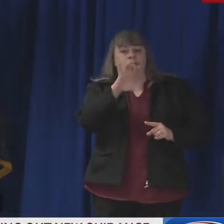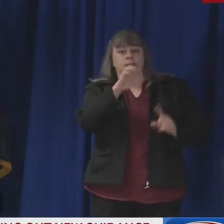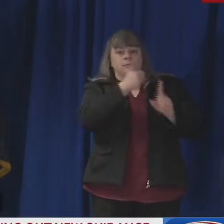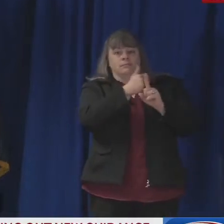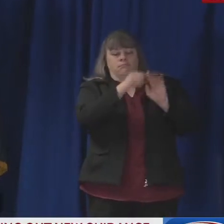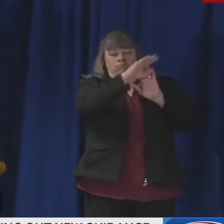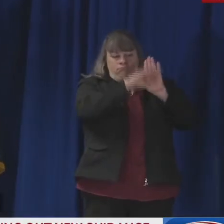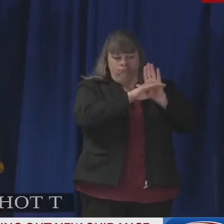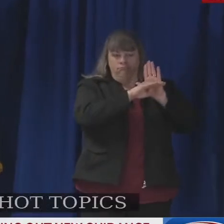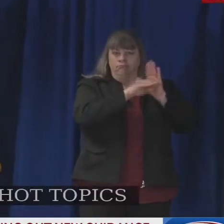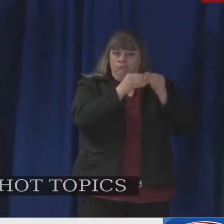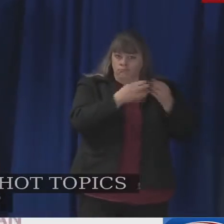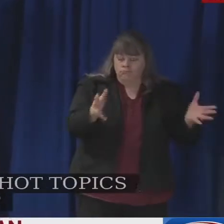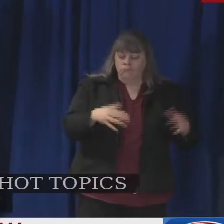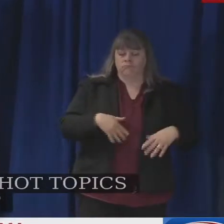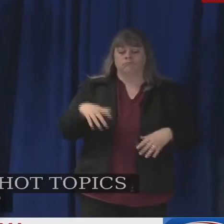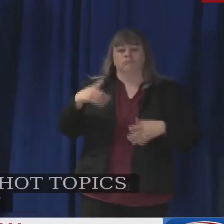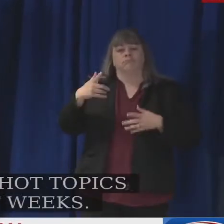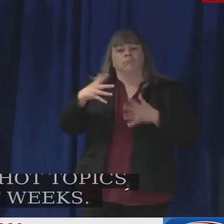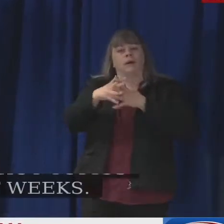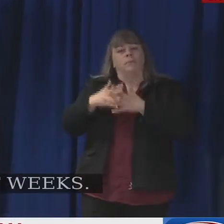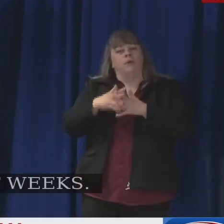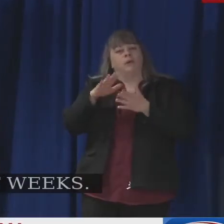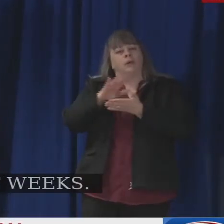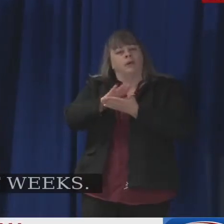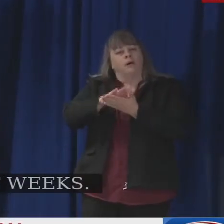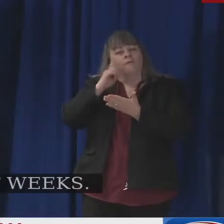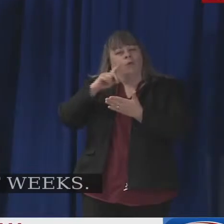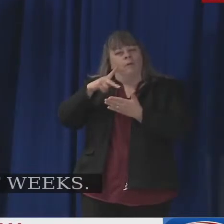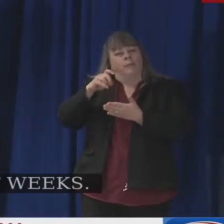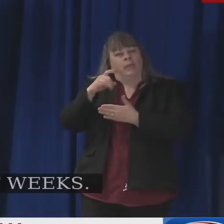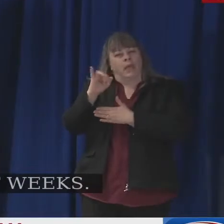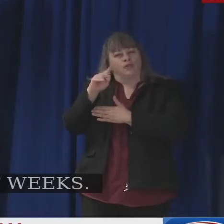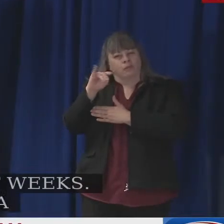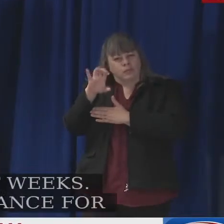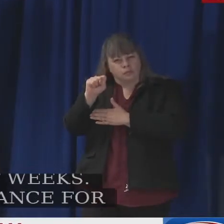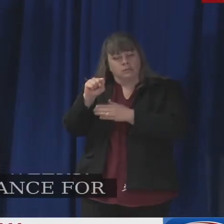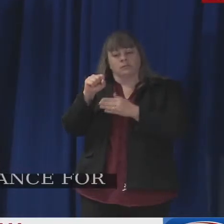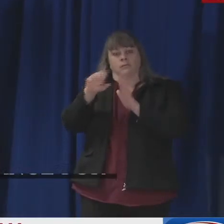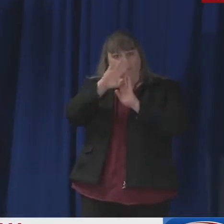for schools. The American Academy of Pediatrics put out or updated their own guidance.